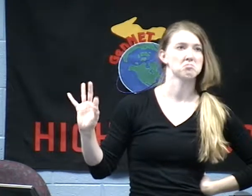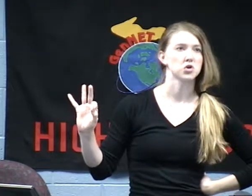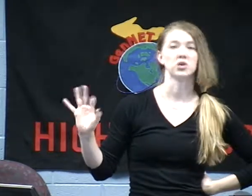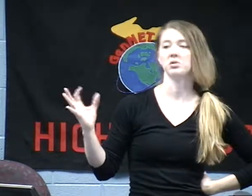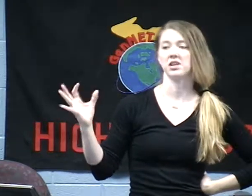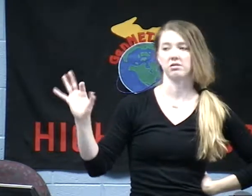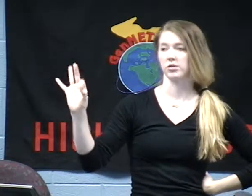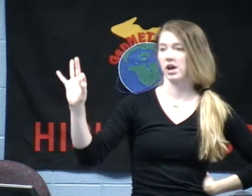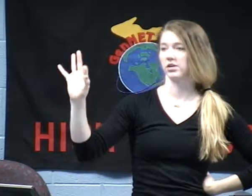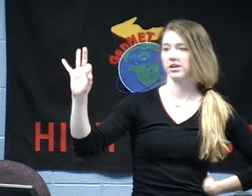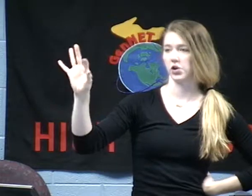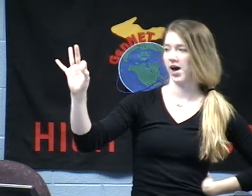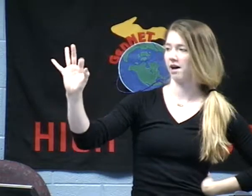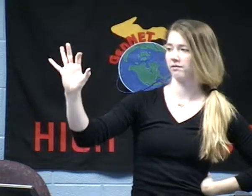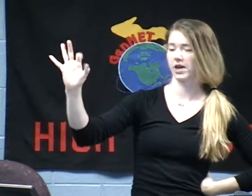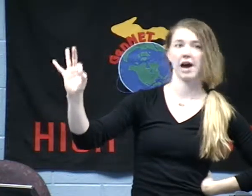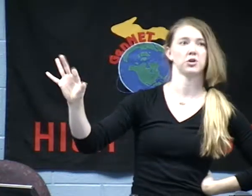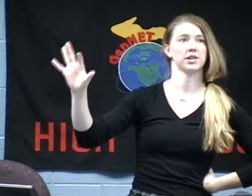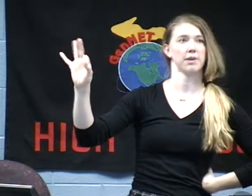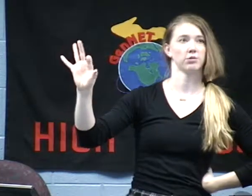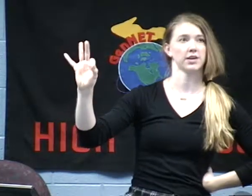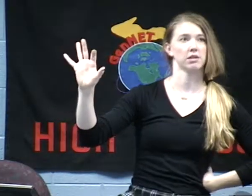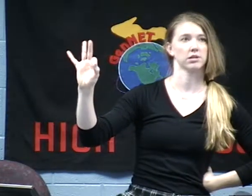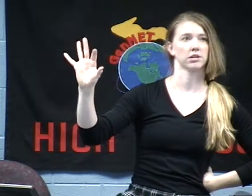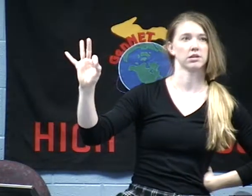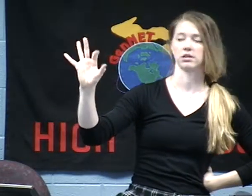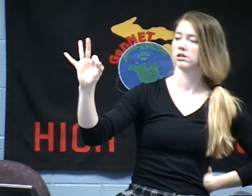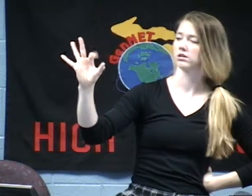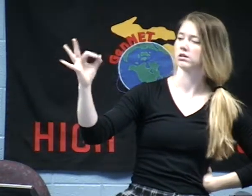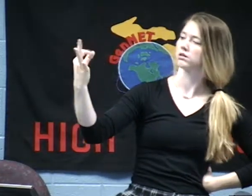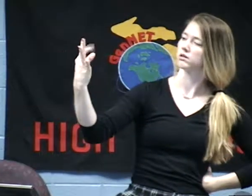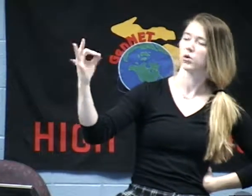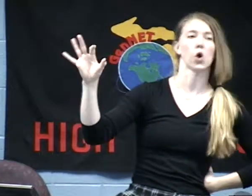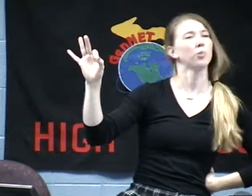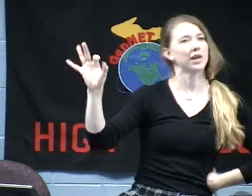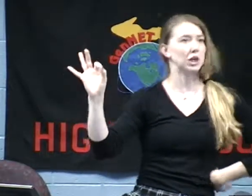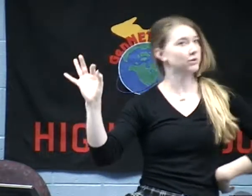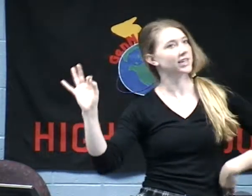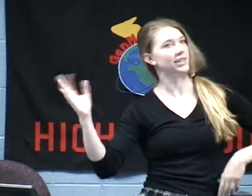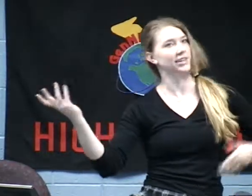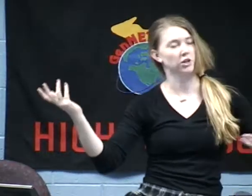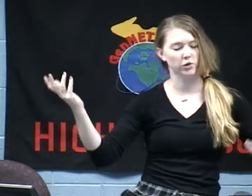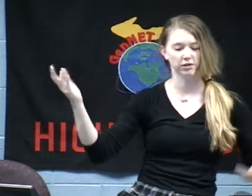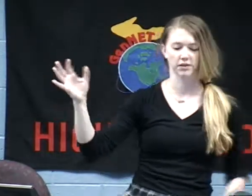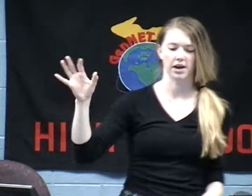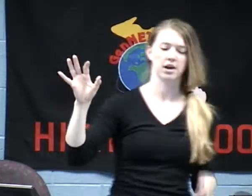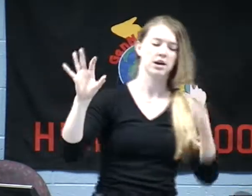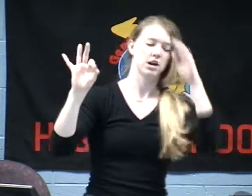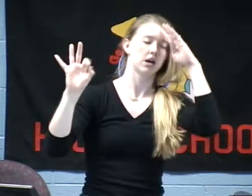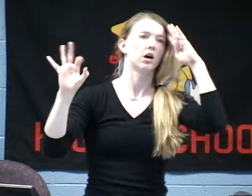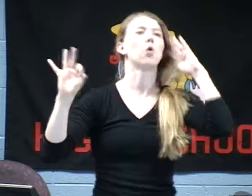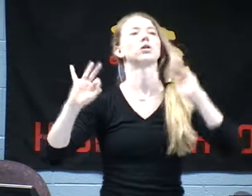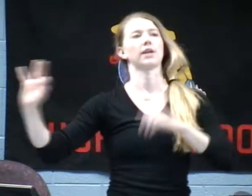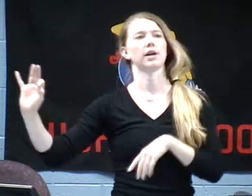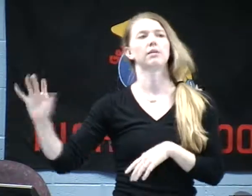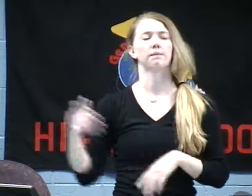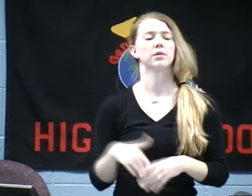You could do either with that one because you have the option to bounce it. Or open and close it is a good word for that. Or slide it. Yep.